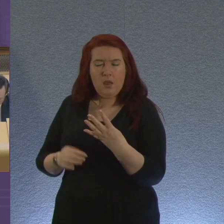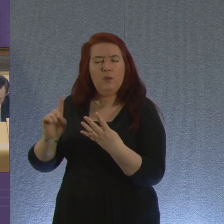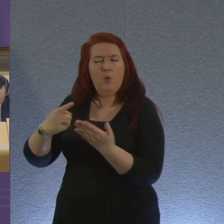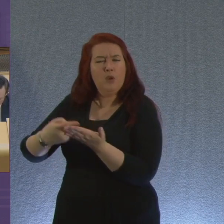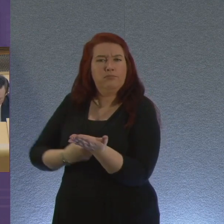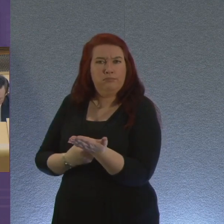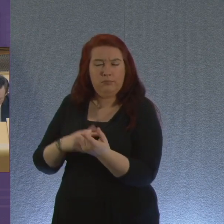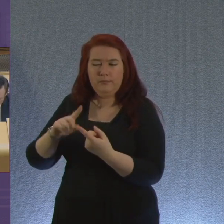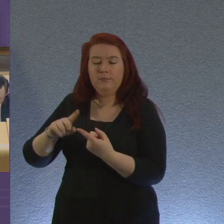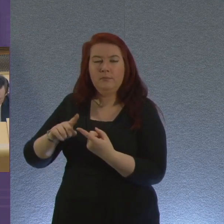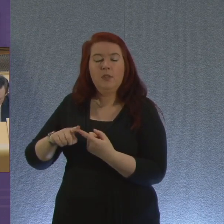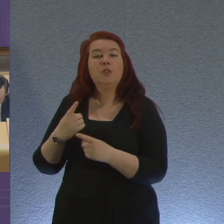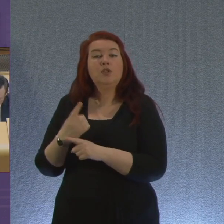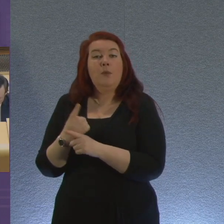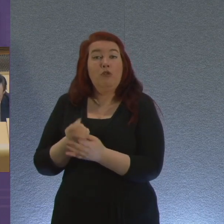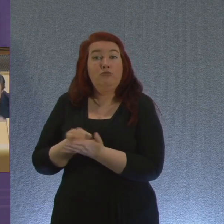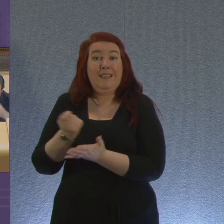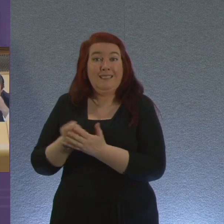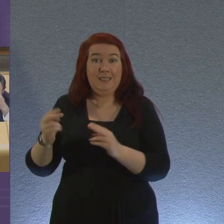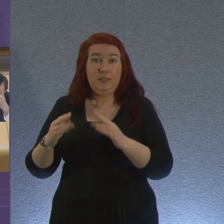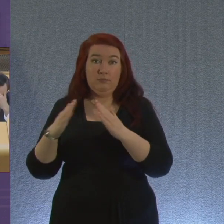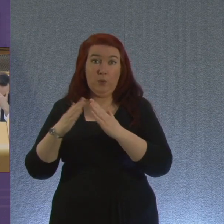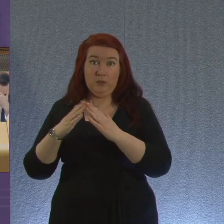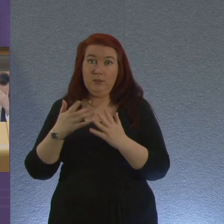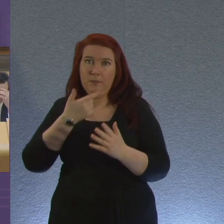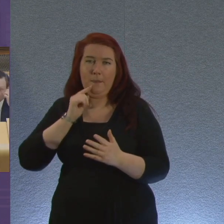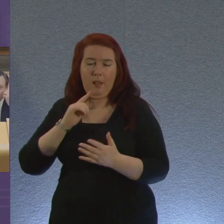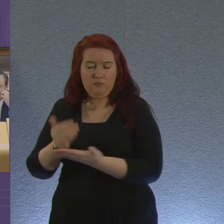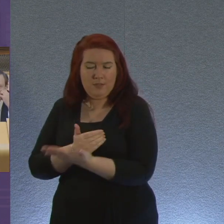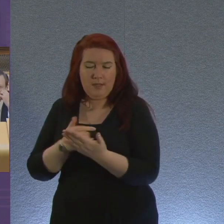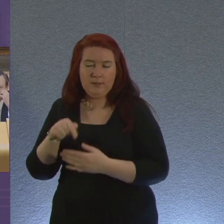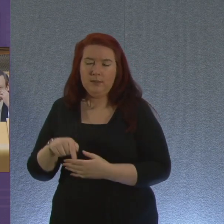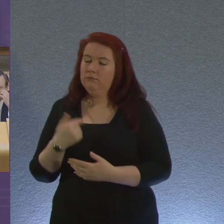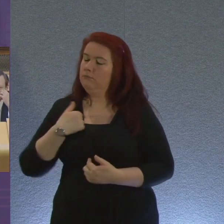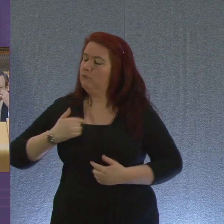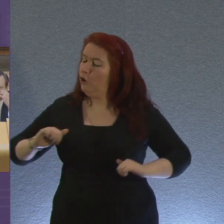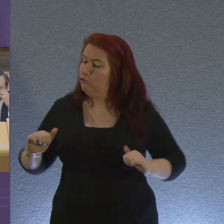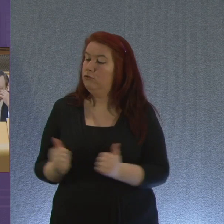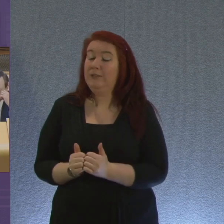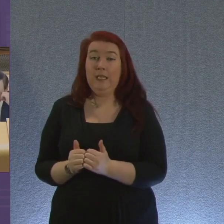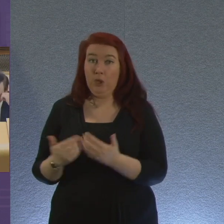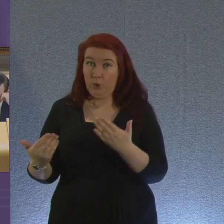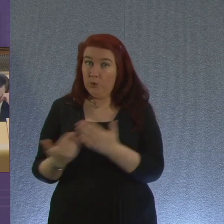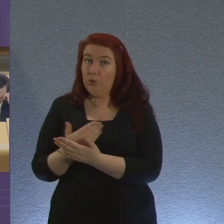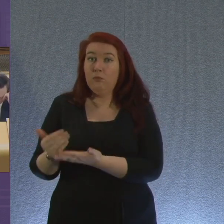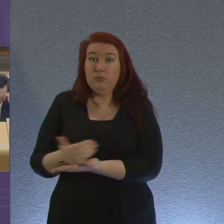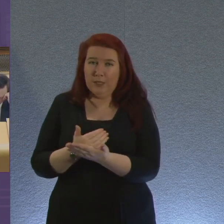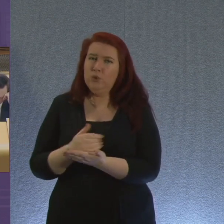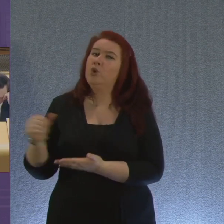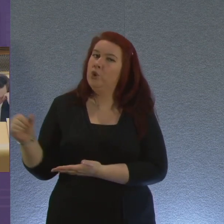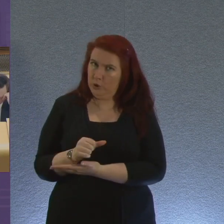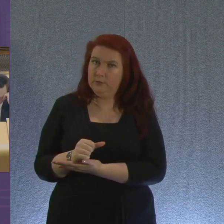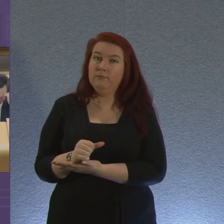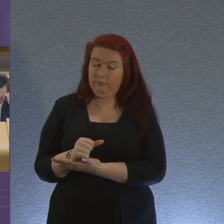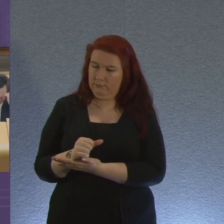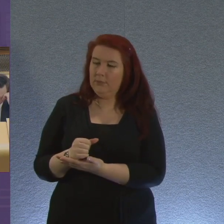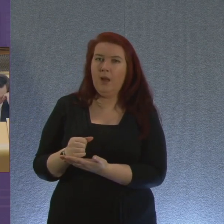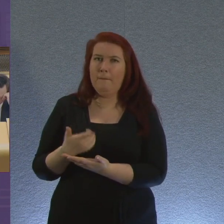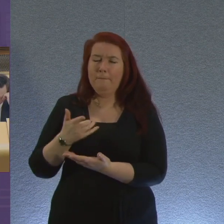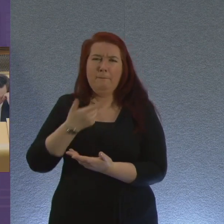to protect those renting property. We absolutely agree that new protections should be put in place to avoid people having to move